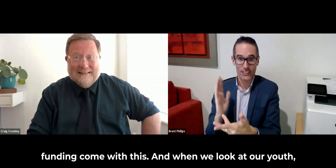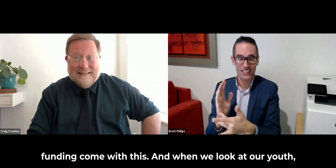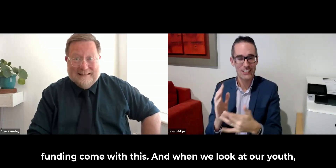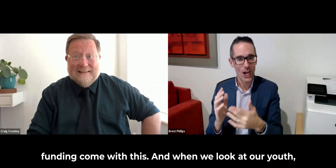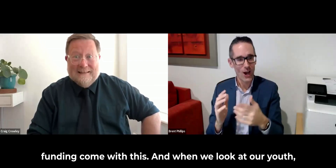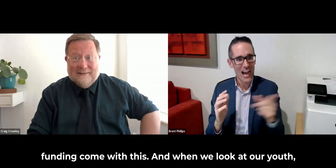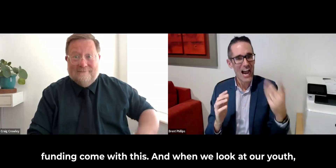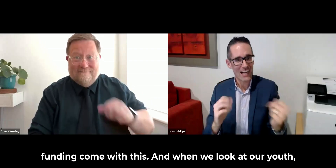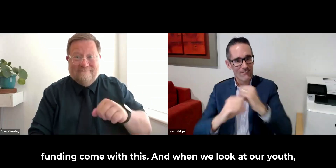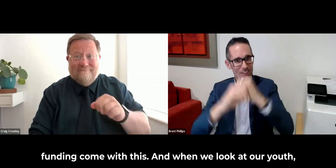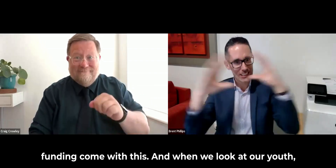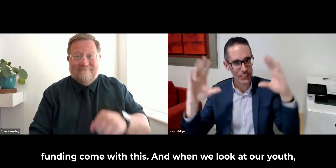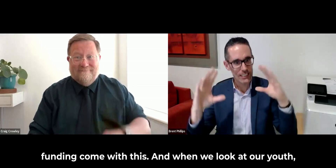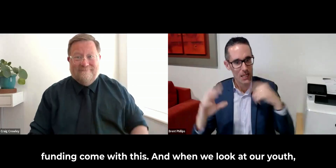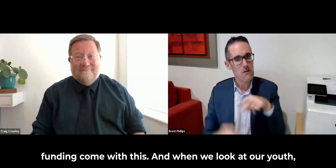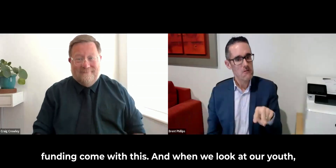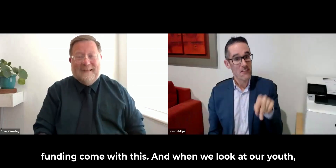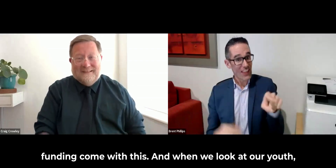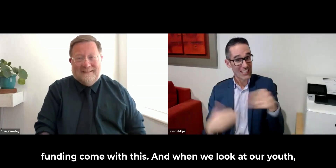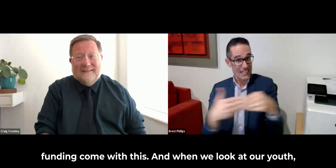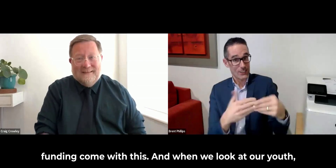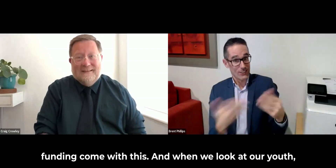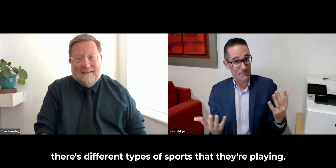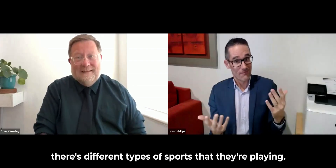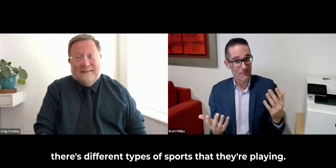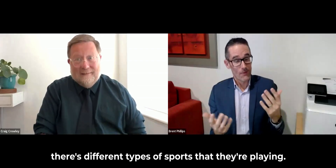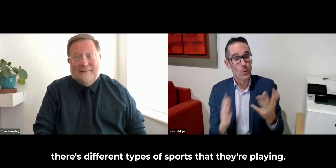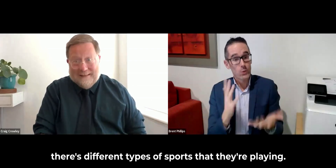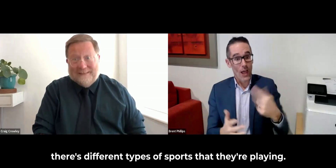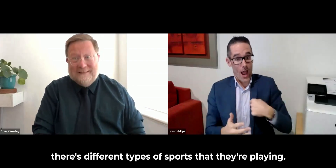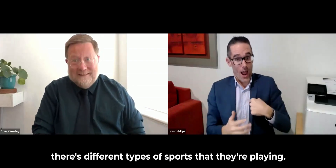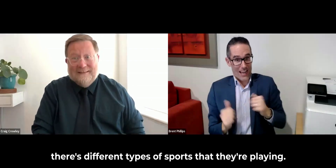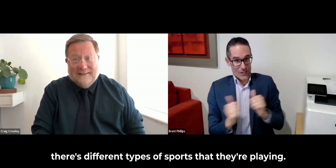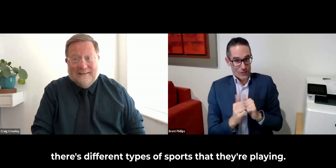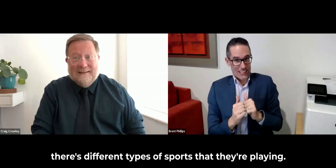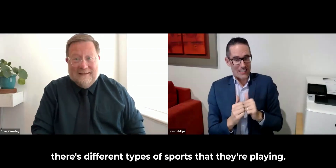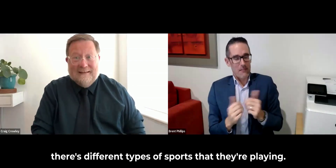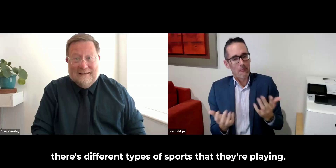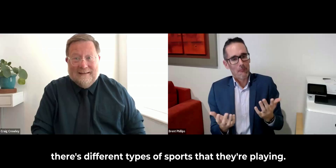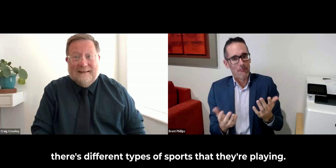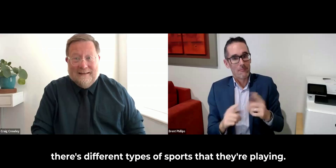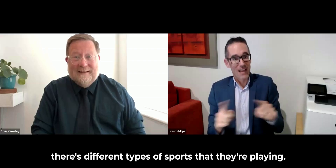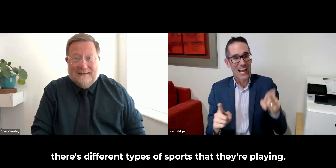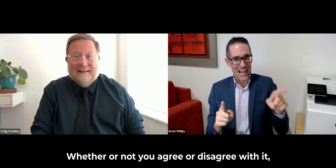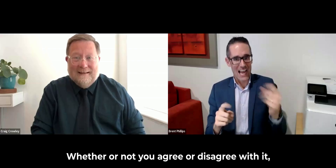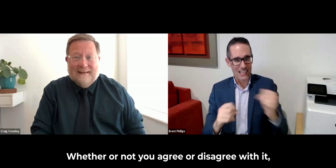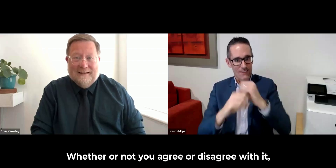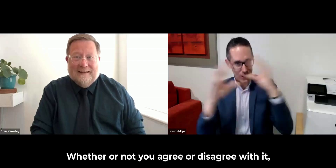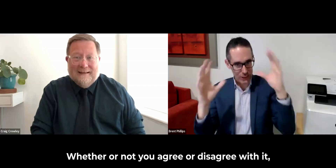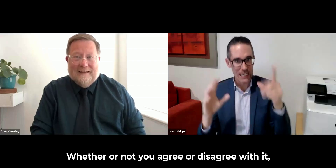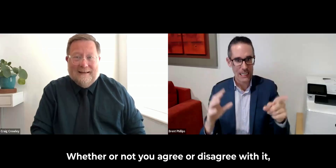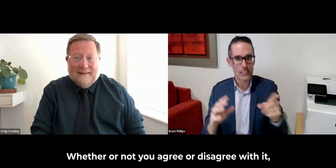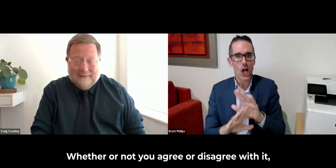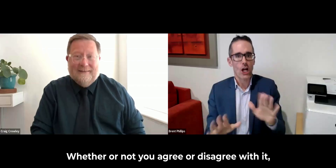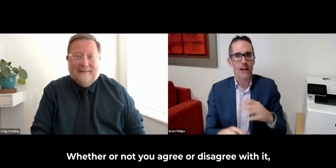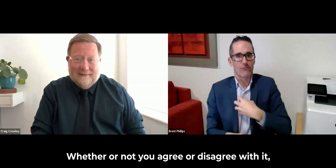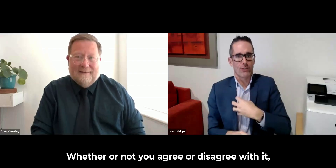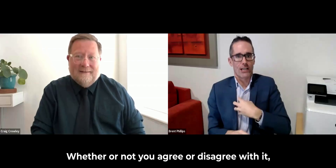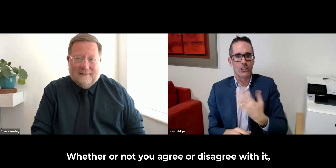come with this? And when we look at our youth, there's different types of sports that they're playing. Whether or not you agree or disagree with it, he